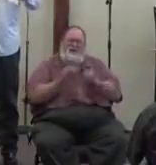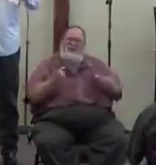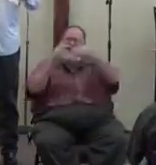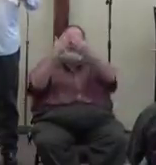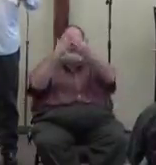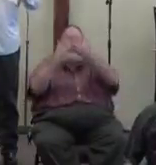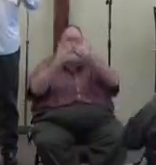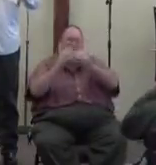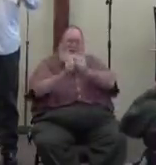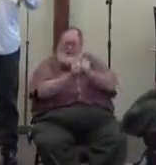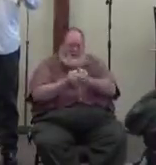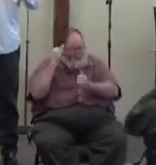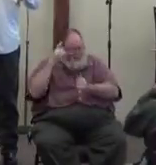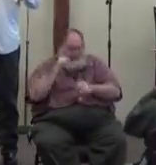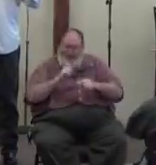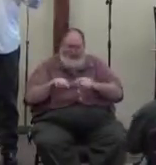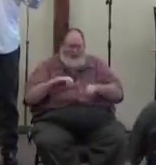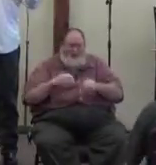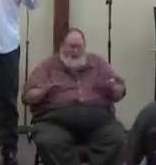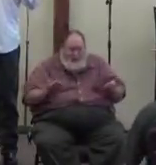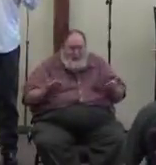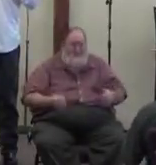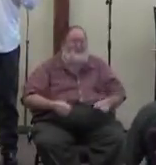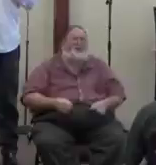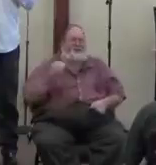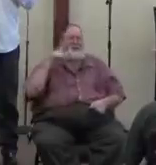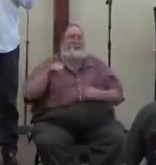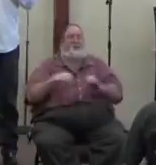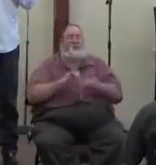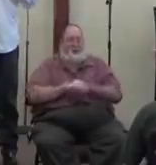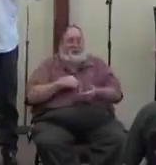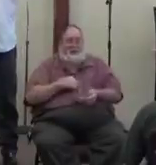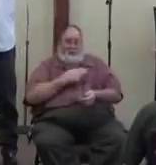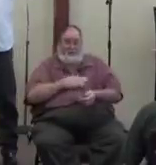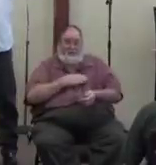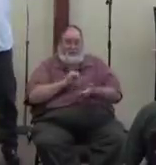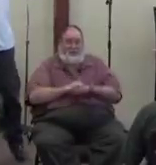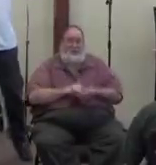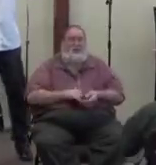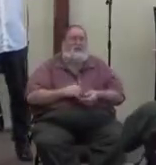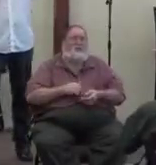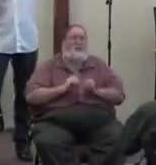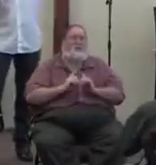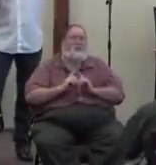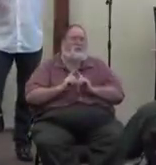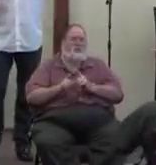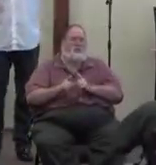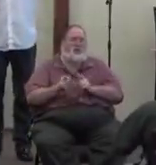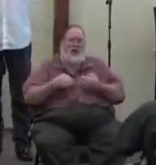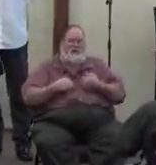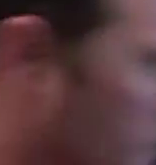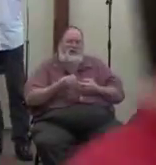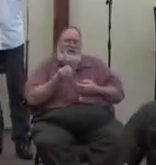it together here? So if you can do that, I really would appreciate that we could go up there. We're going to have